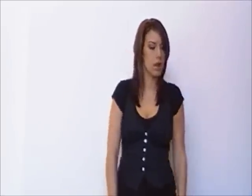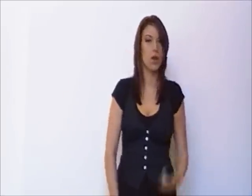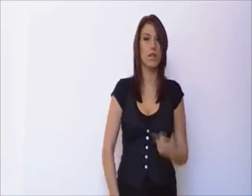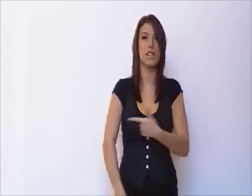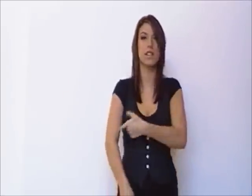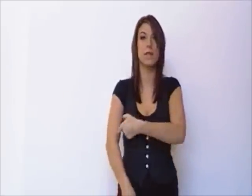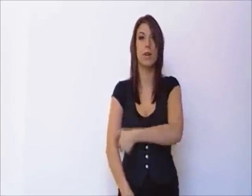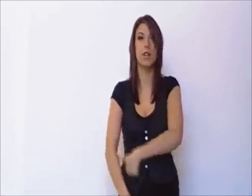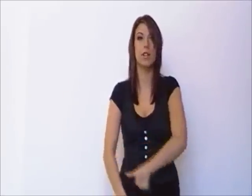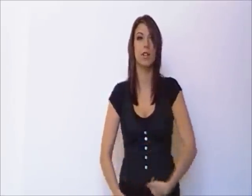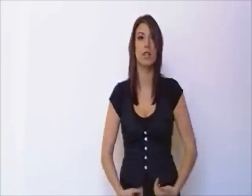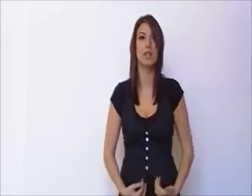Peekaboo. Oh, is this part?